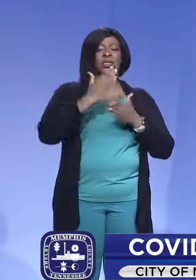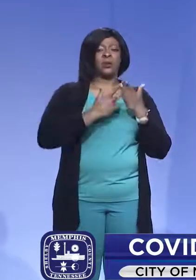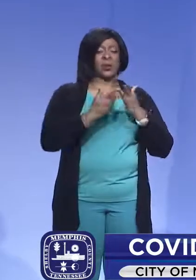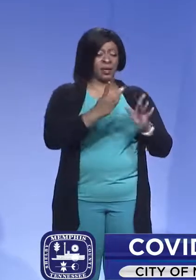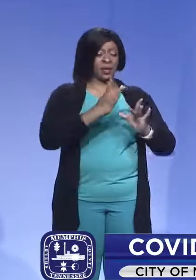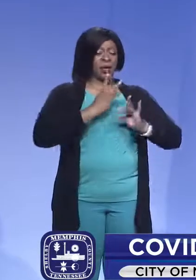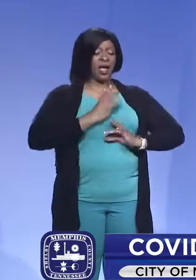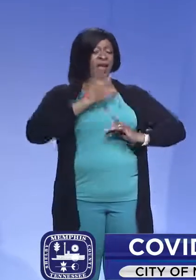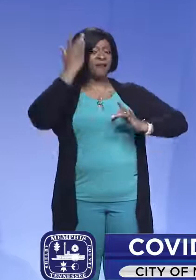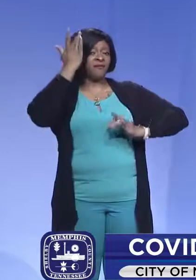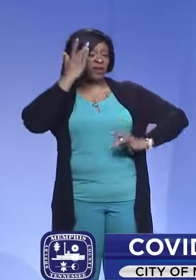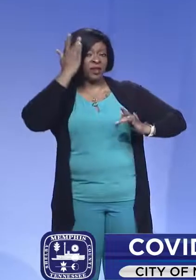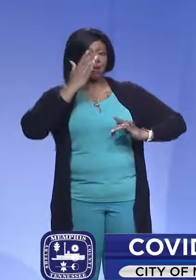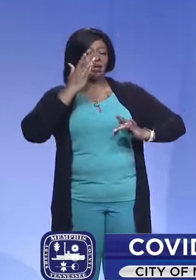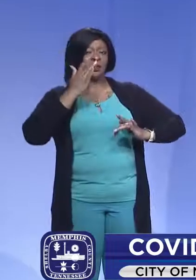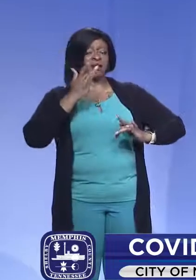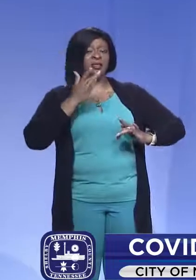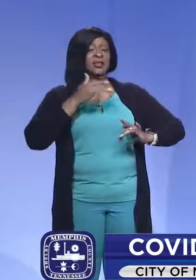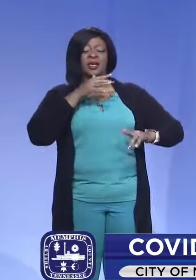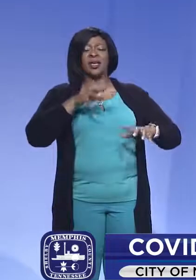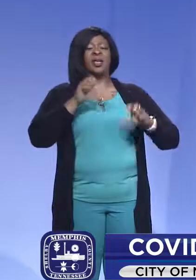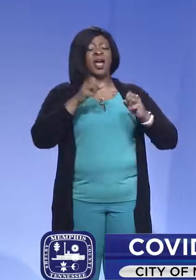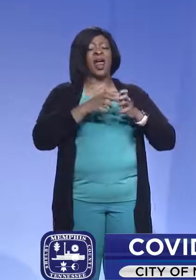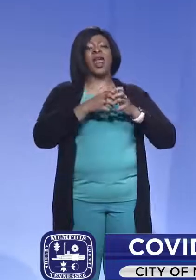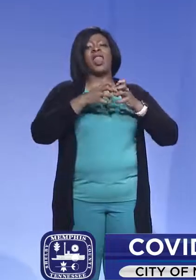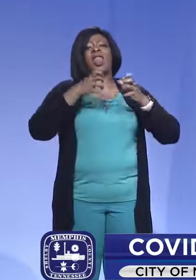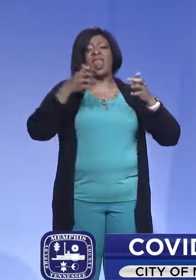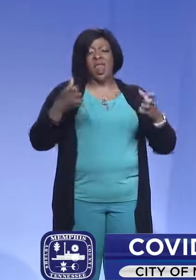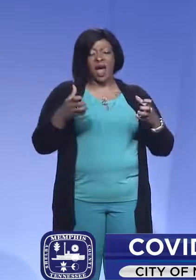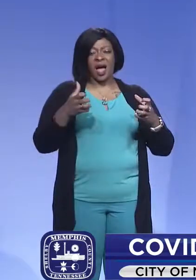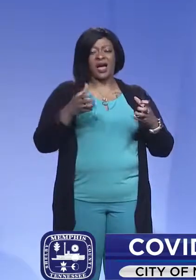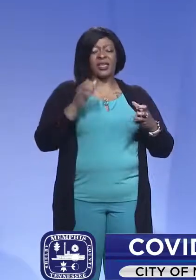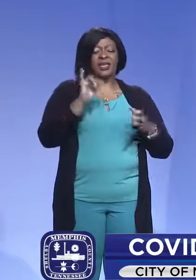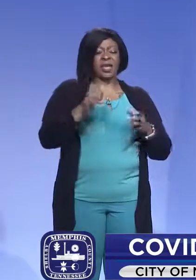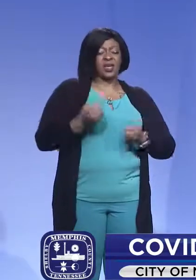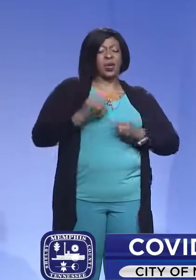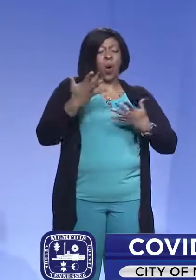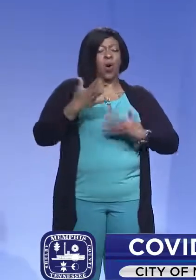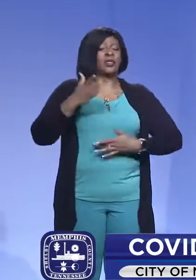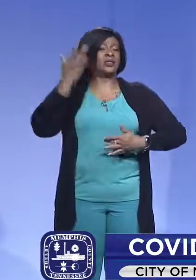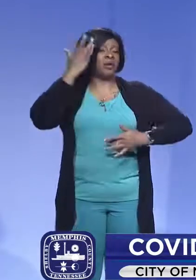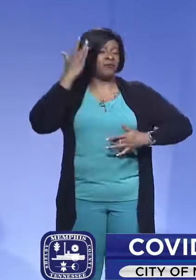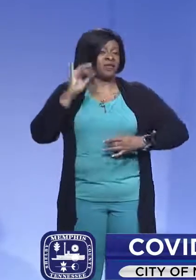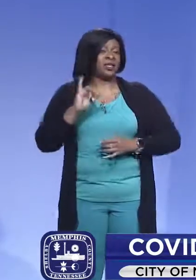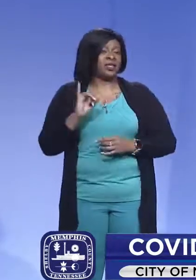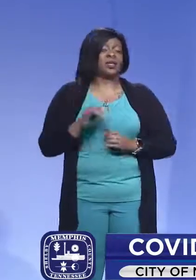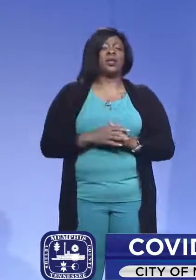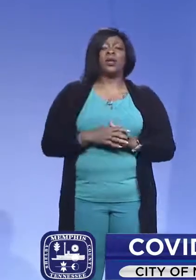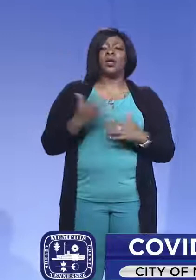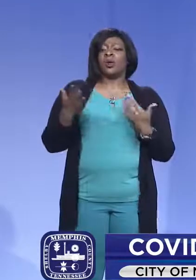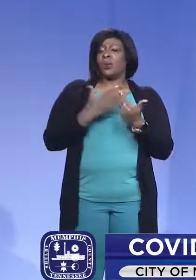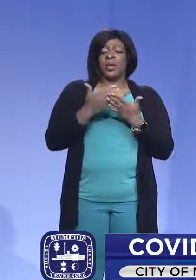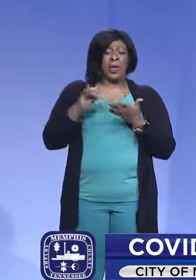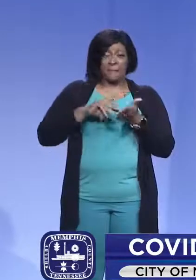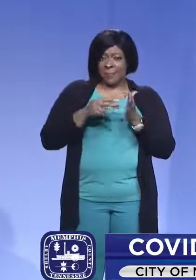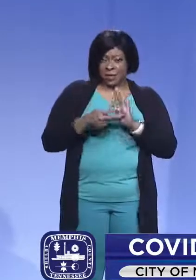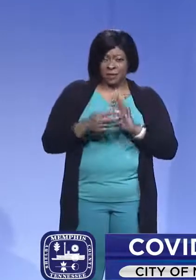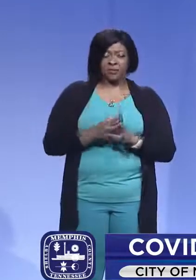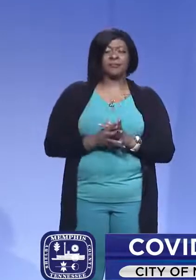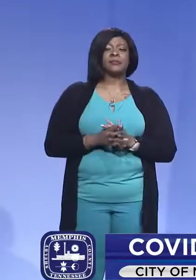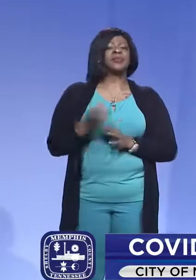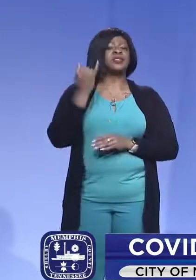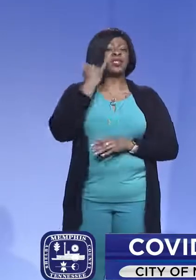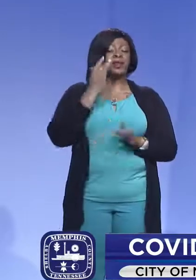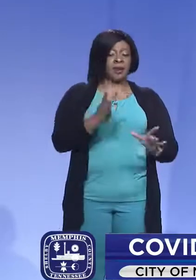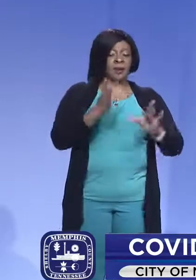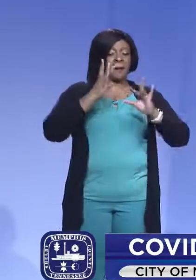gets infected, it doesn't take as much of the strain to be able to cause the infection. Regardless, what that means is that if you